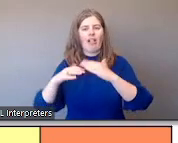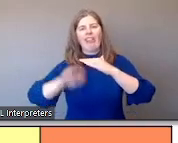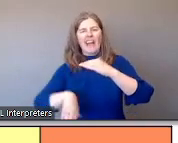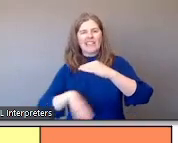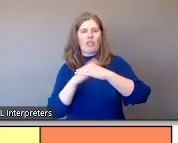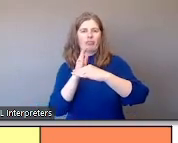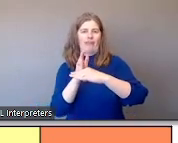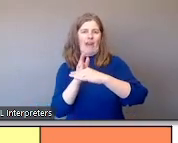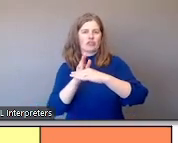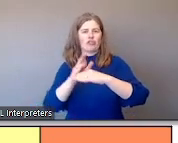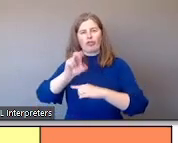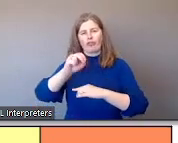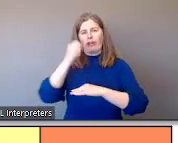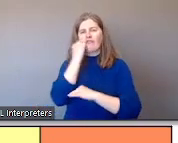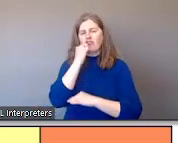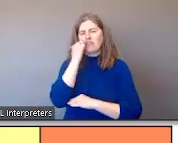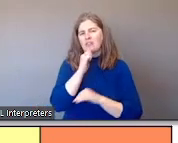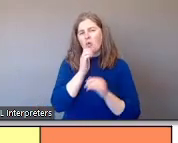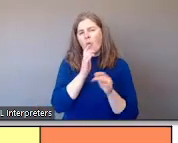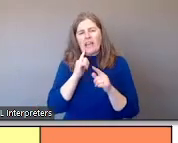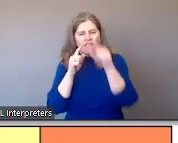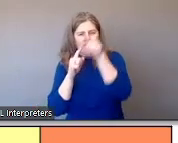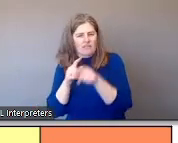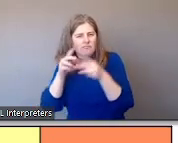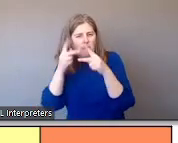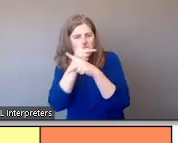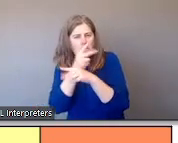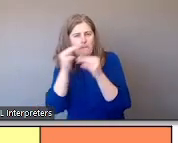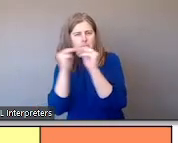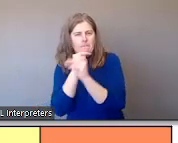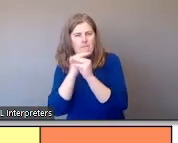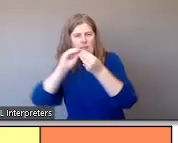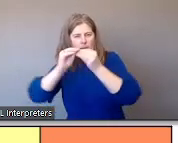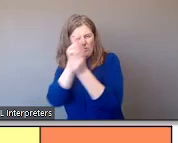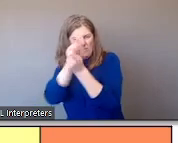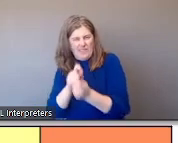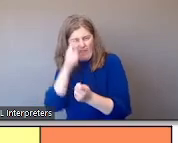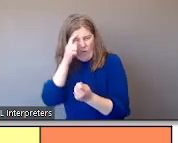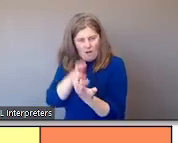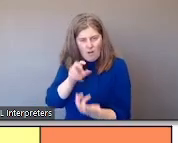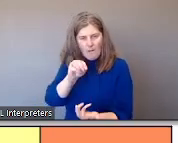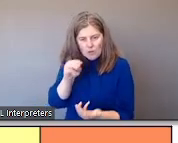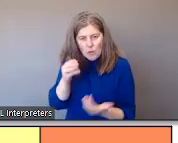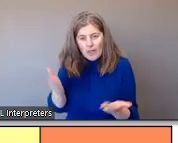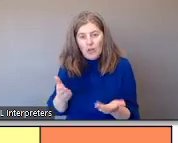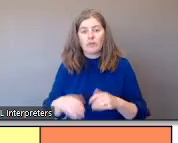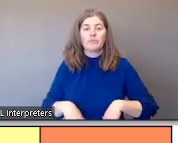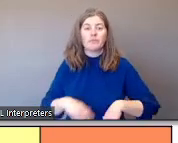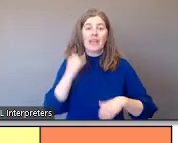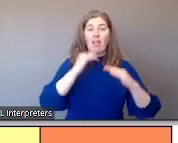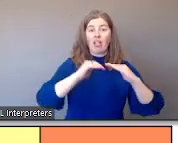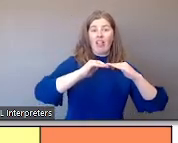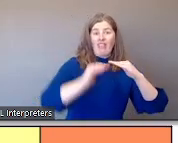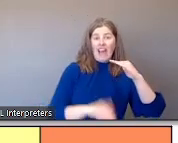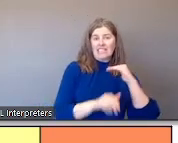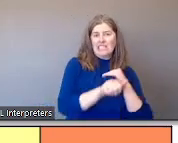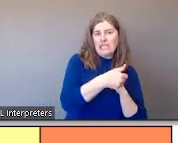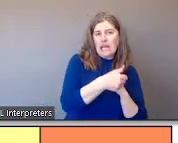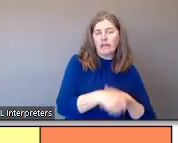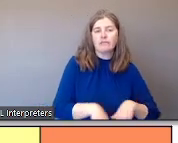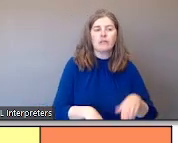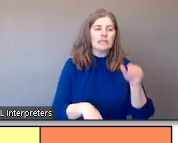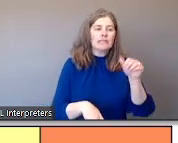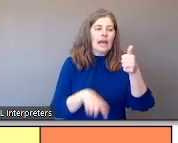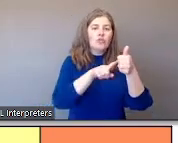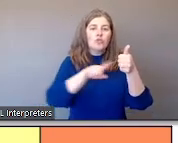a day, and so on and so forth. So less than 10 for admissions, 10 to 20 is medium,